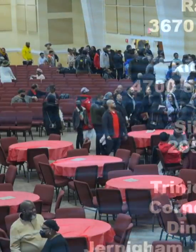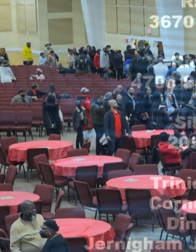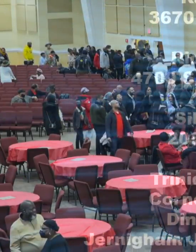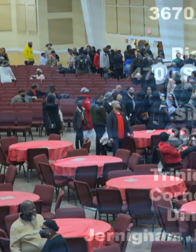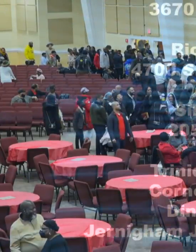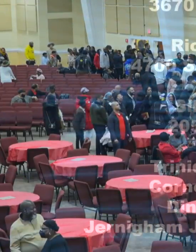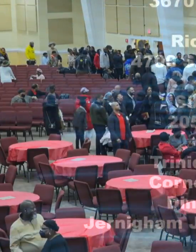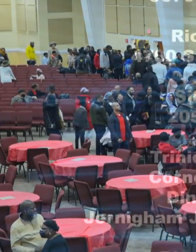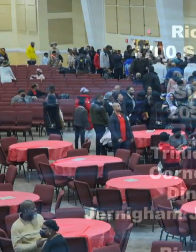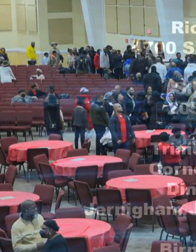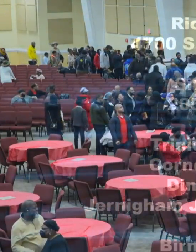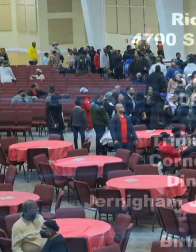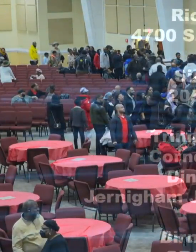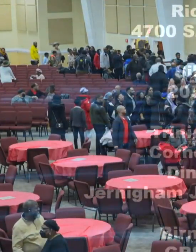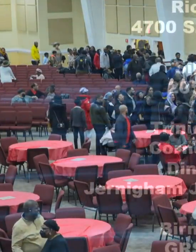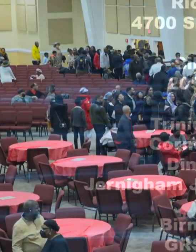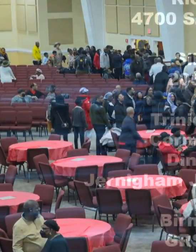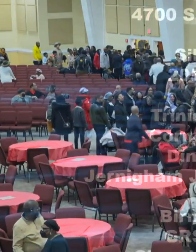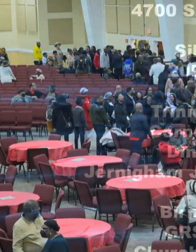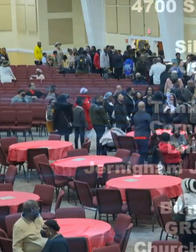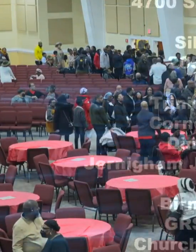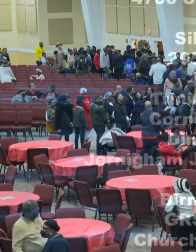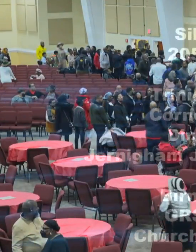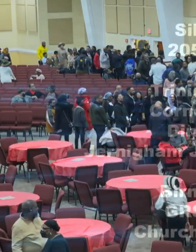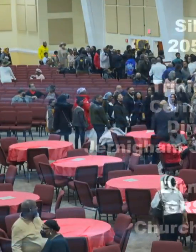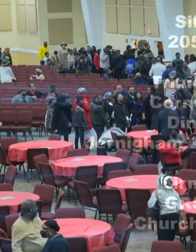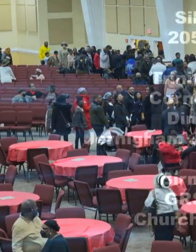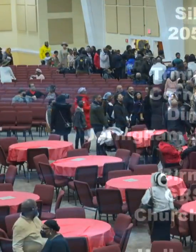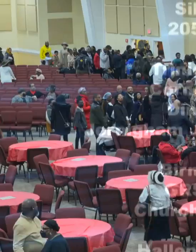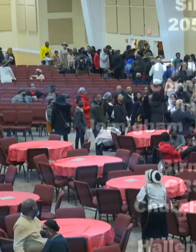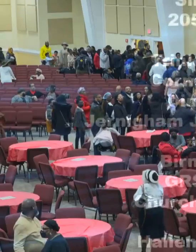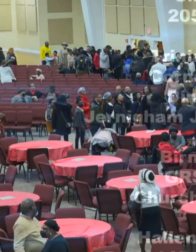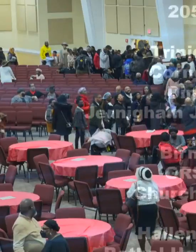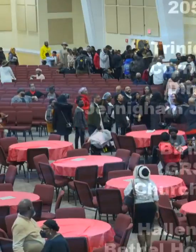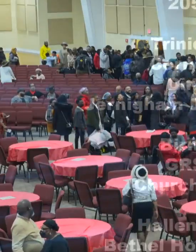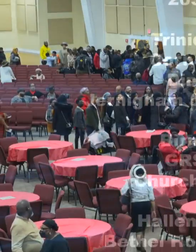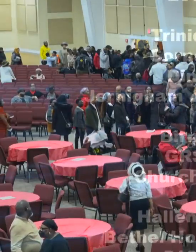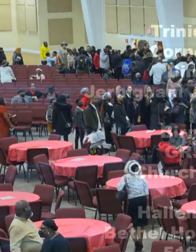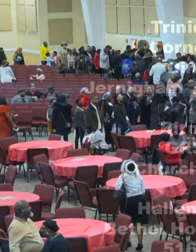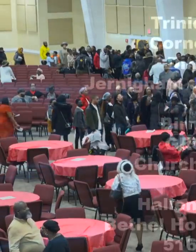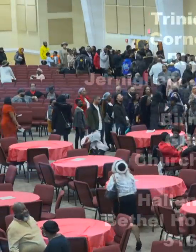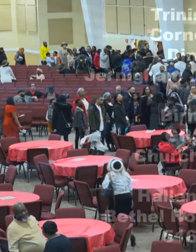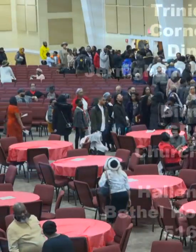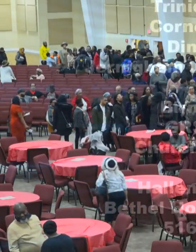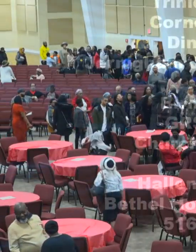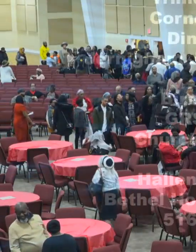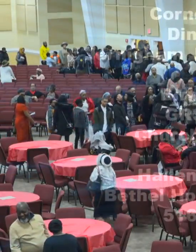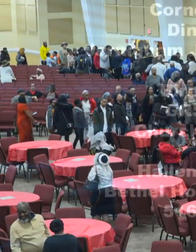Let's see.